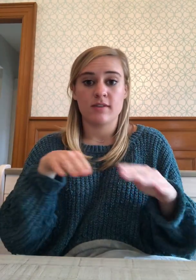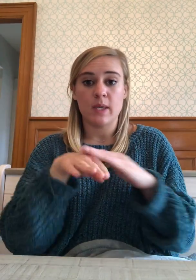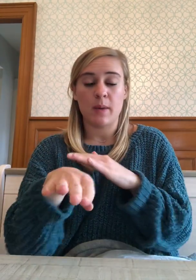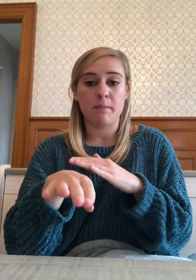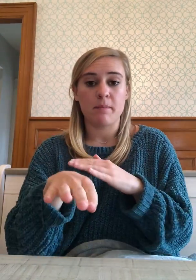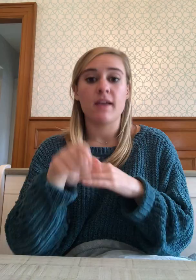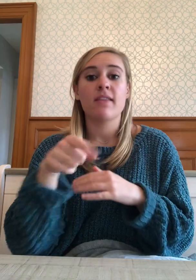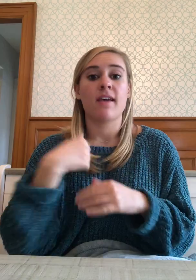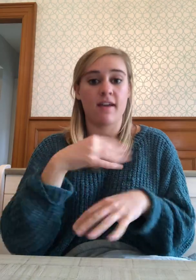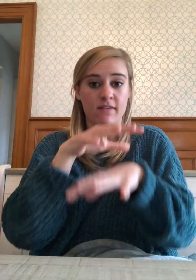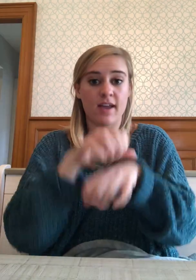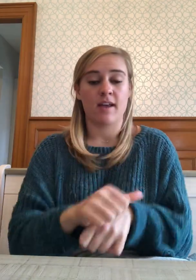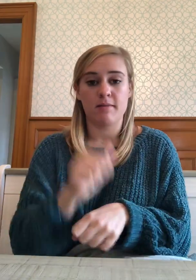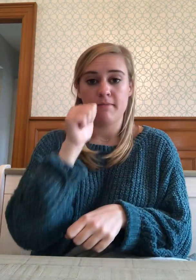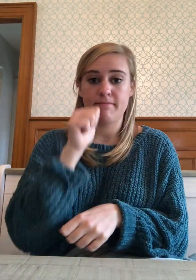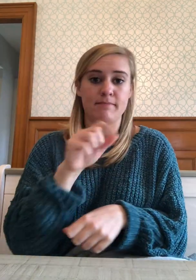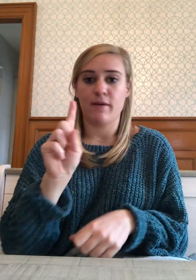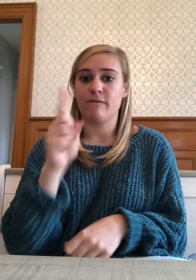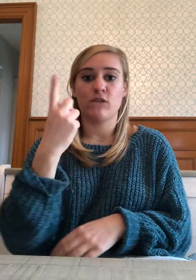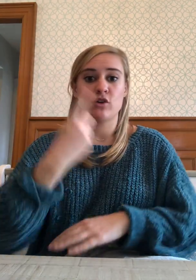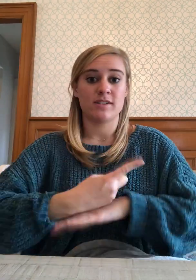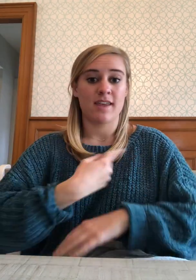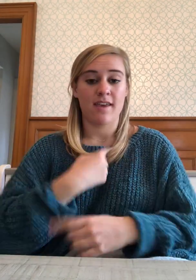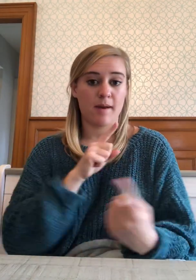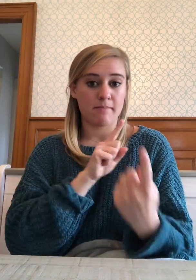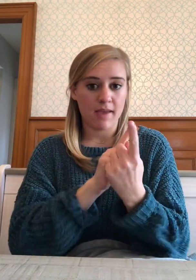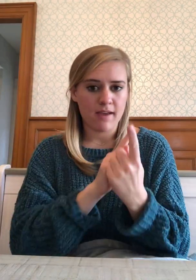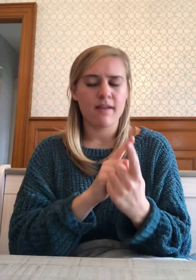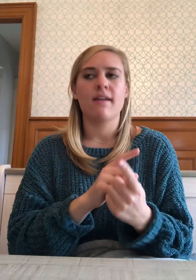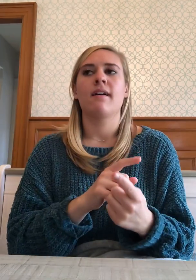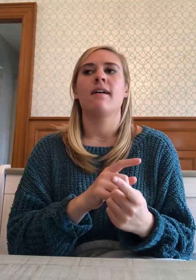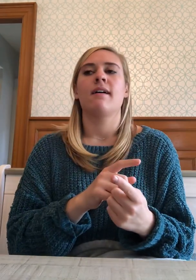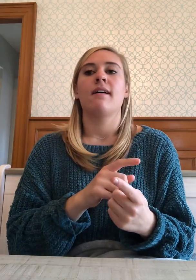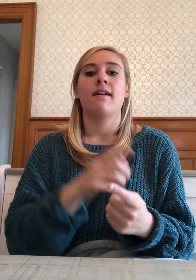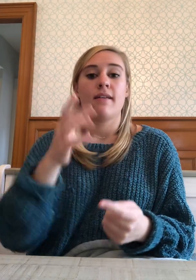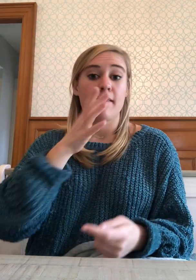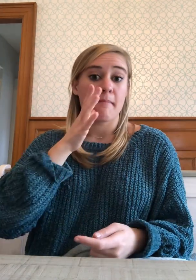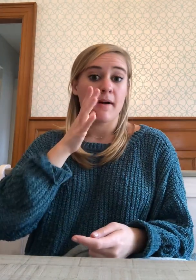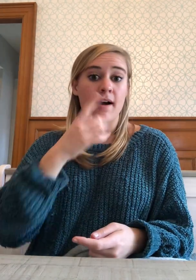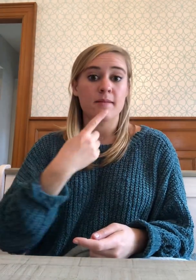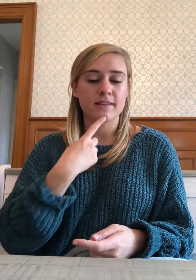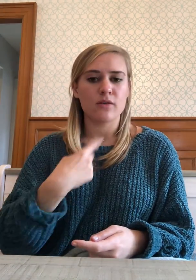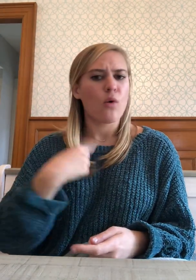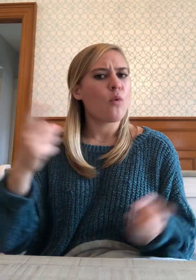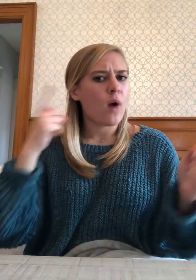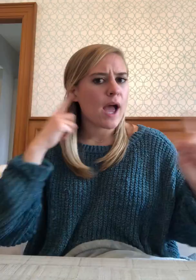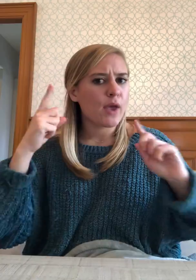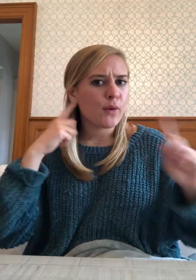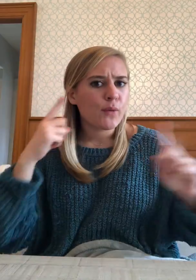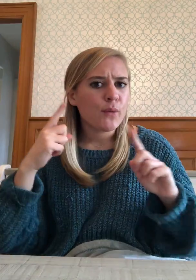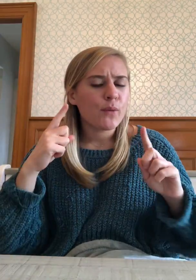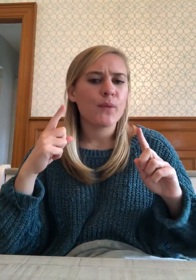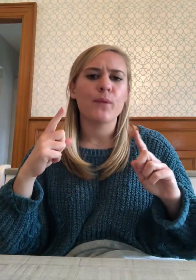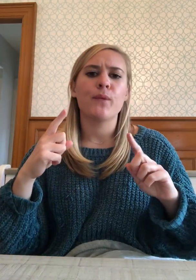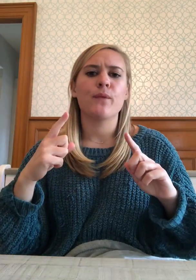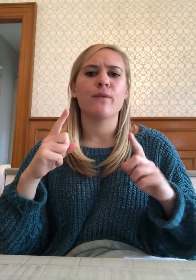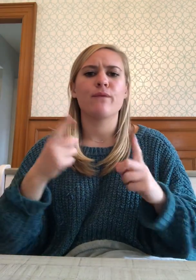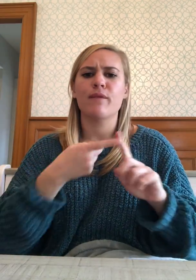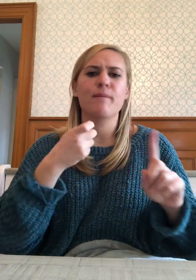mom says, I heard from a dentist friend and from searching on the internet that there's these devices you can make for me